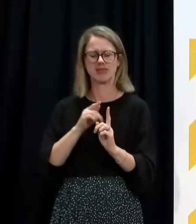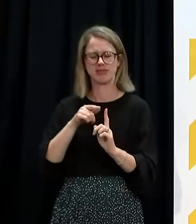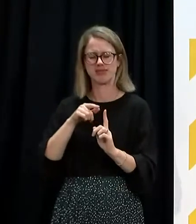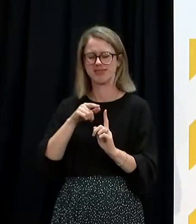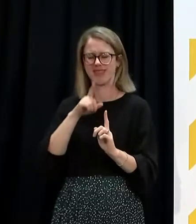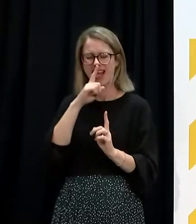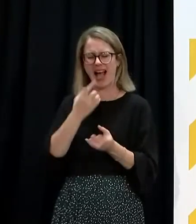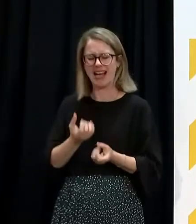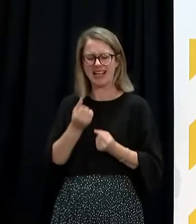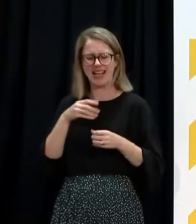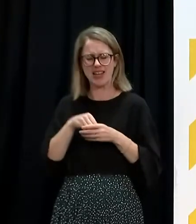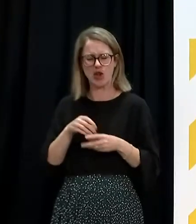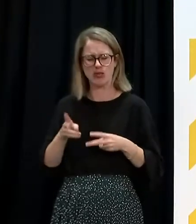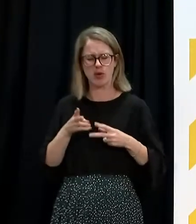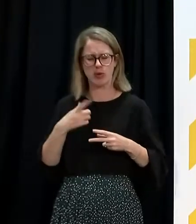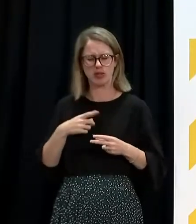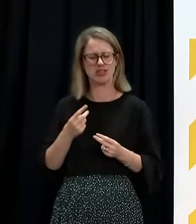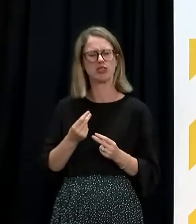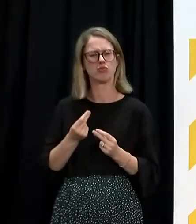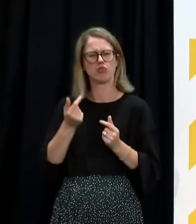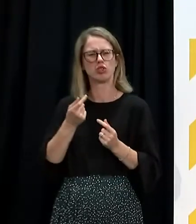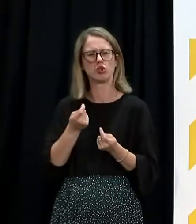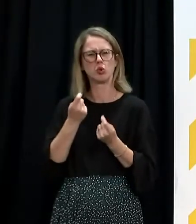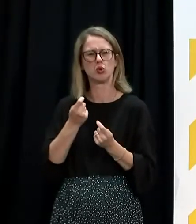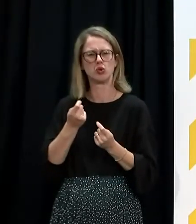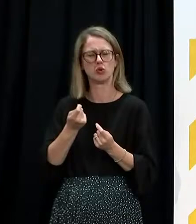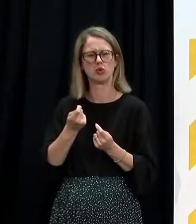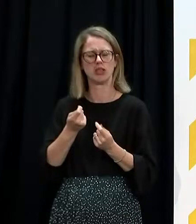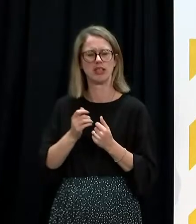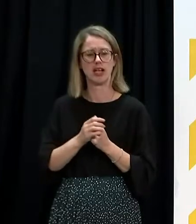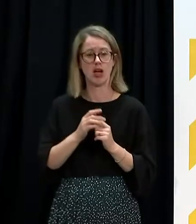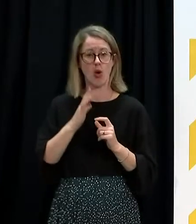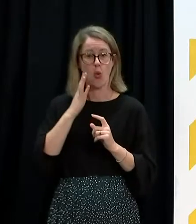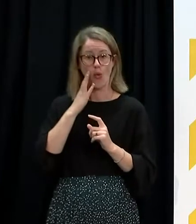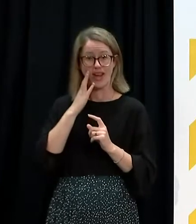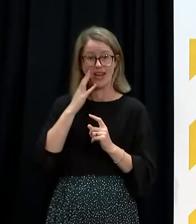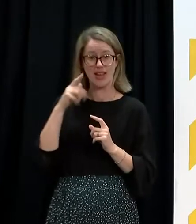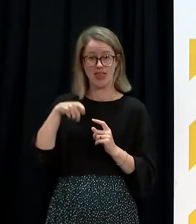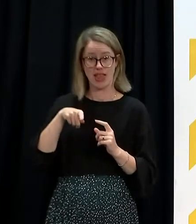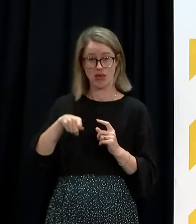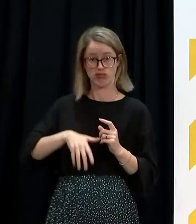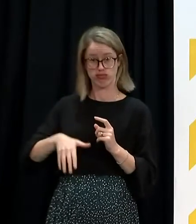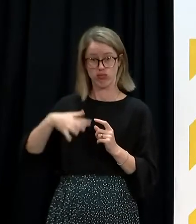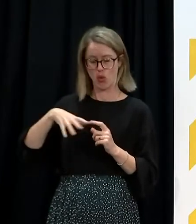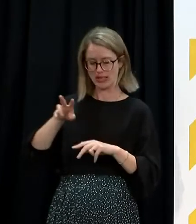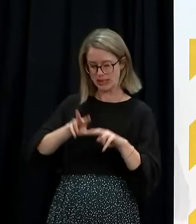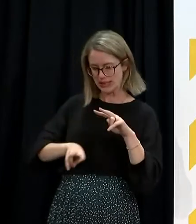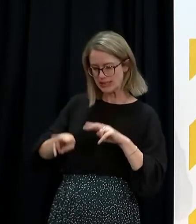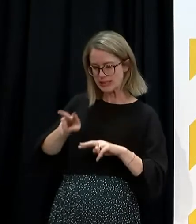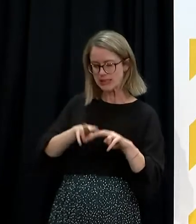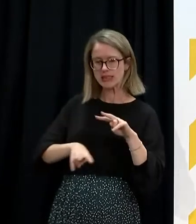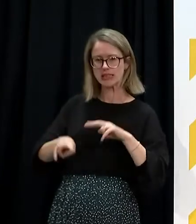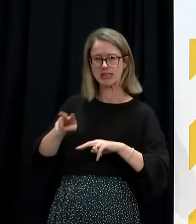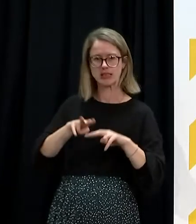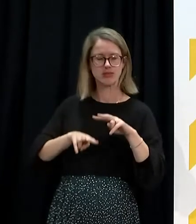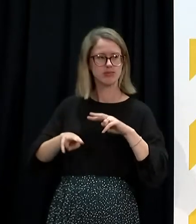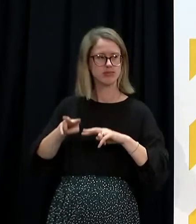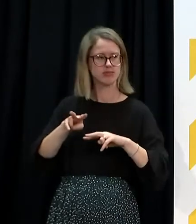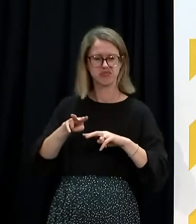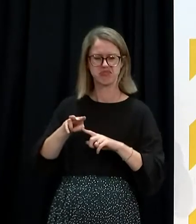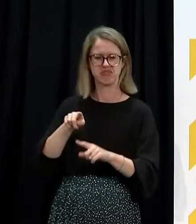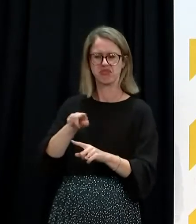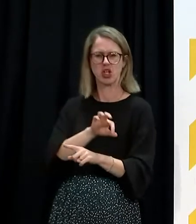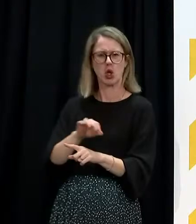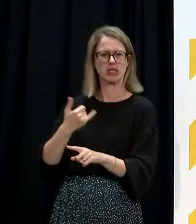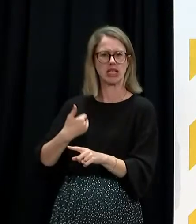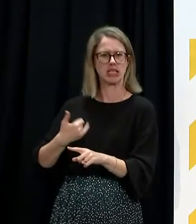for the person to have been infected while she was in the hospital. But when she was assessed at the maternity unit,